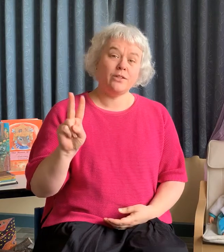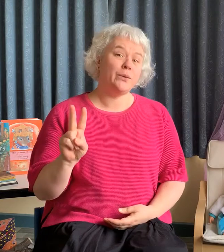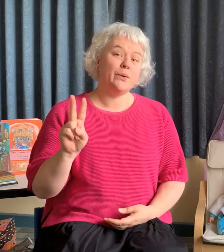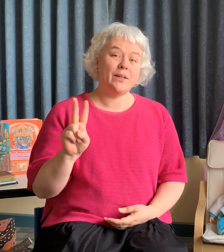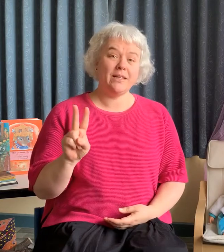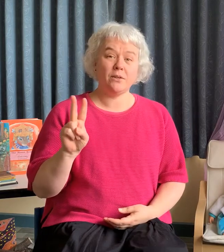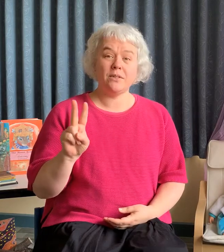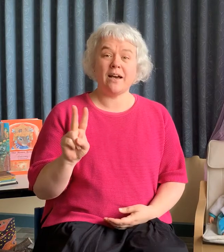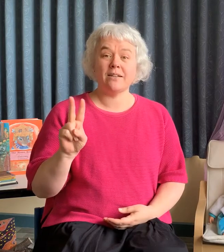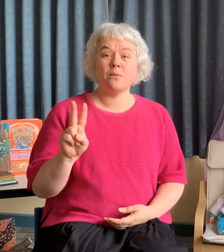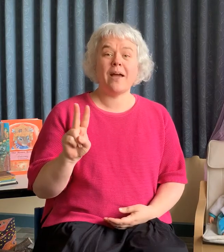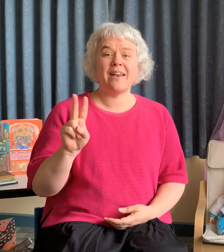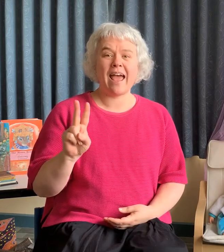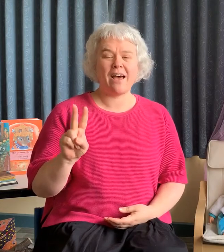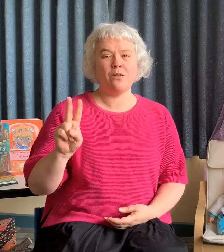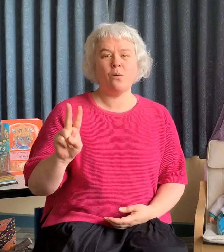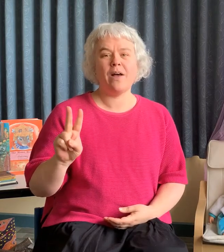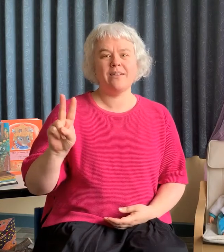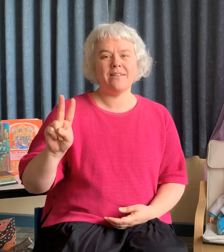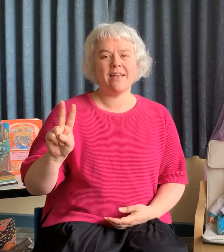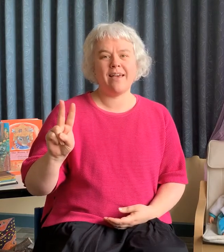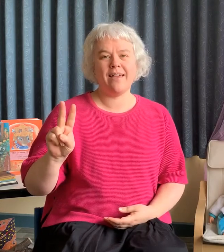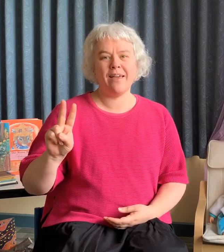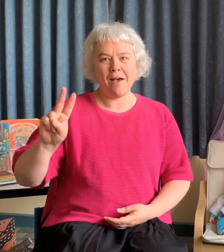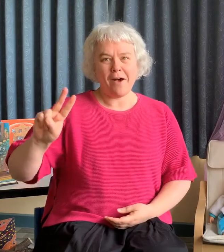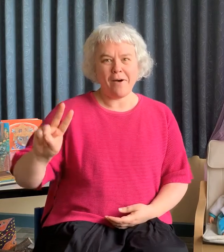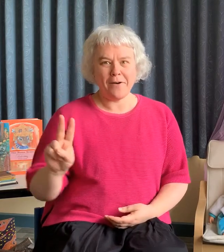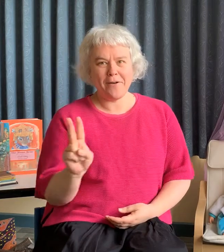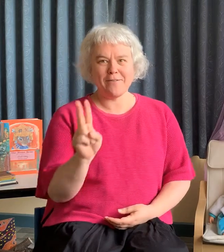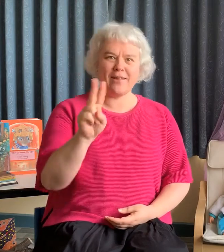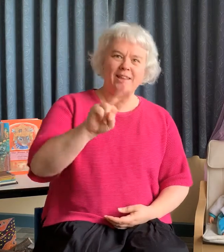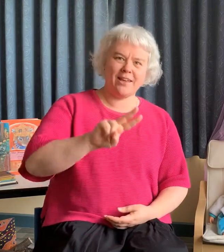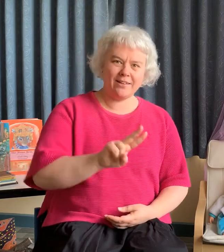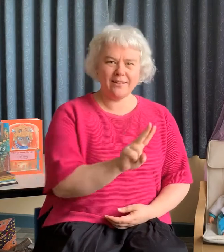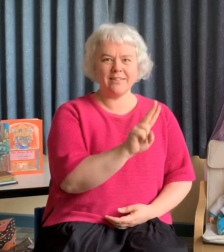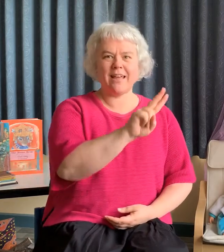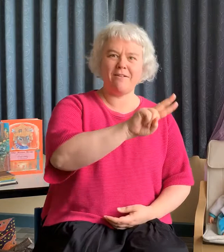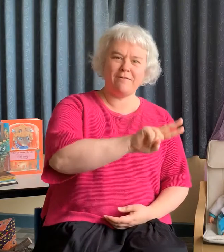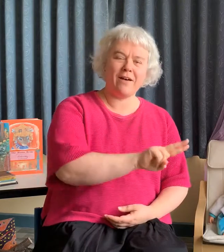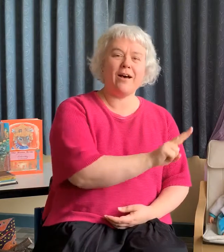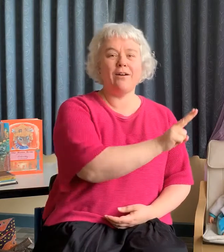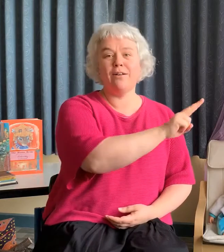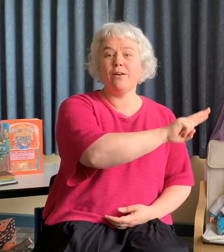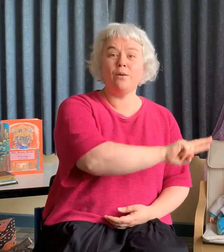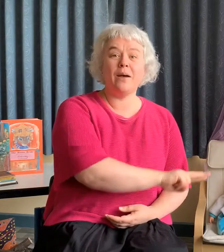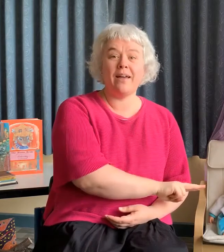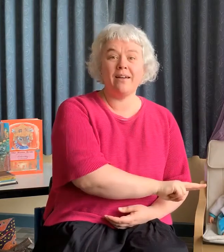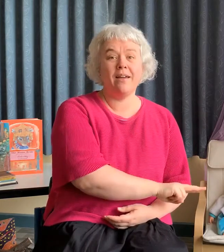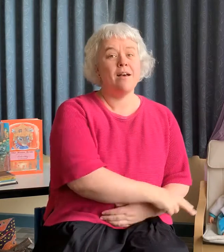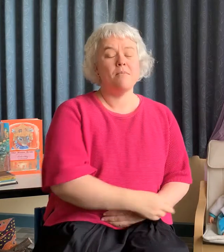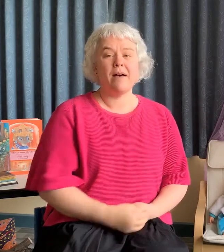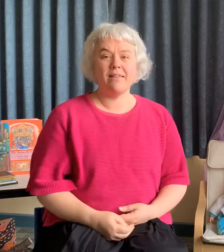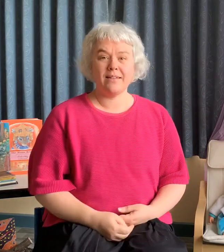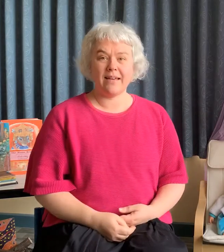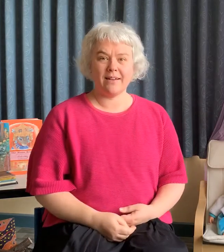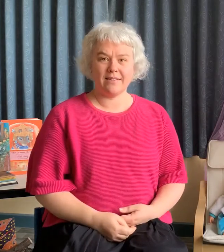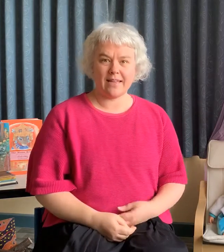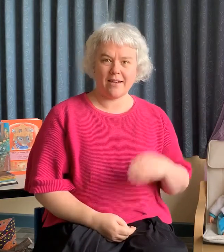Two little ducks went out one day, over the hills and far away. Mother duck said